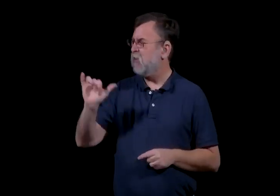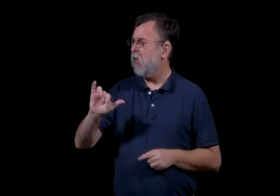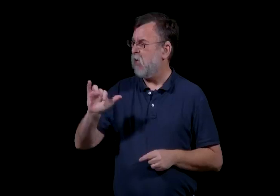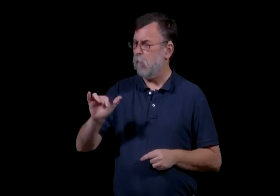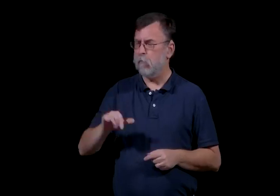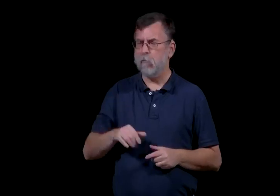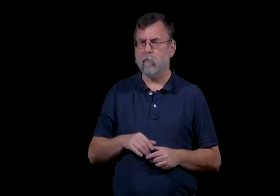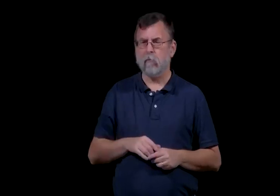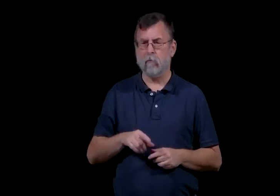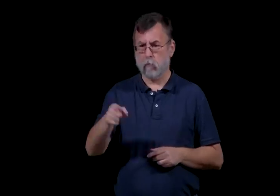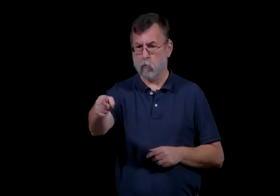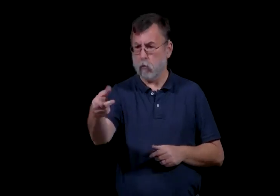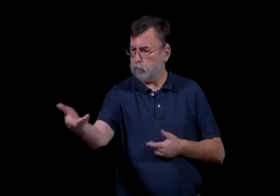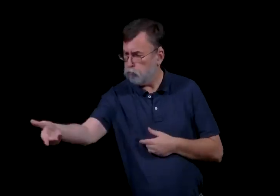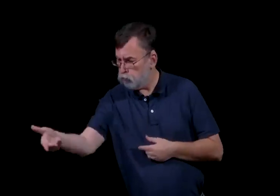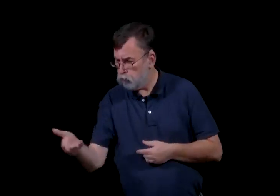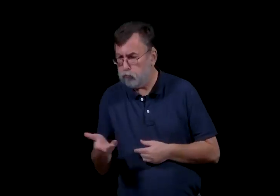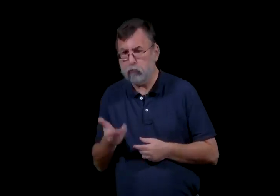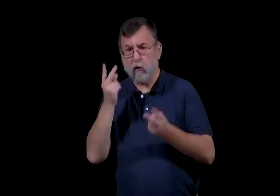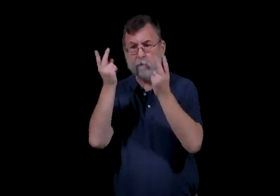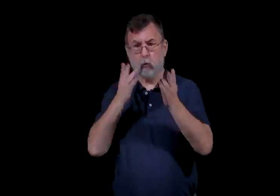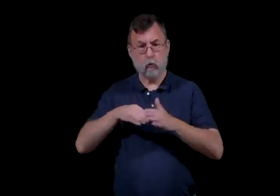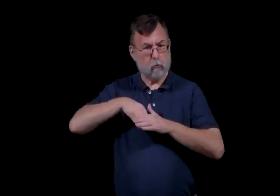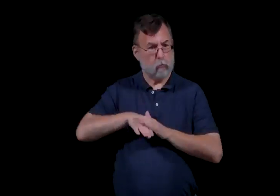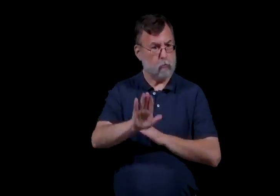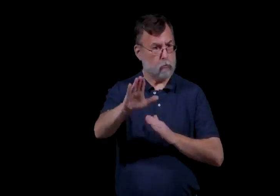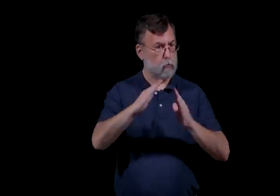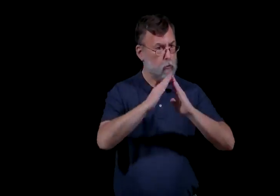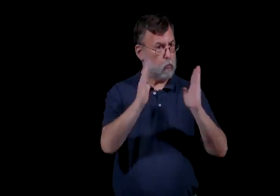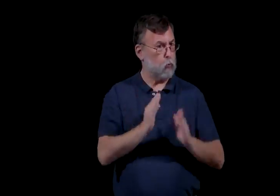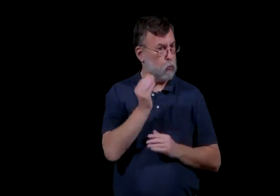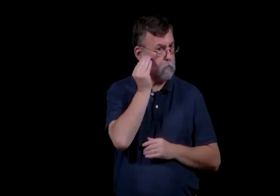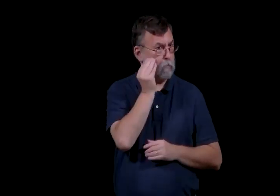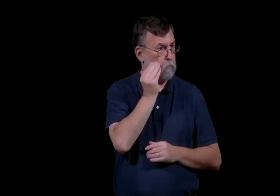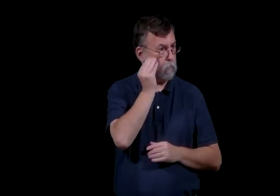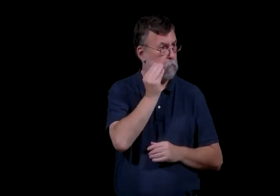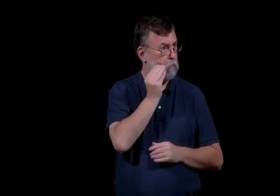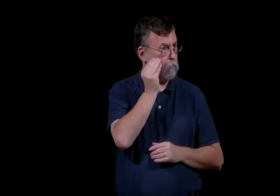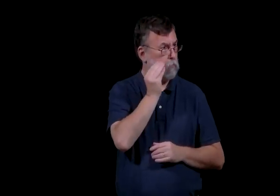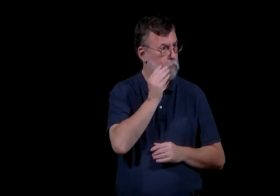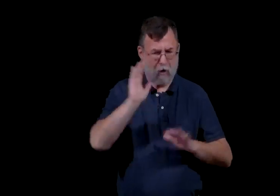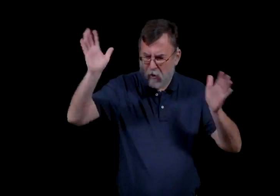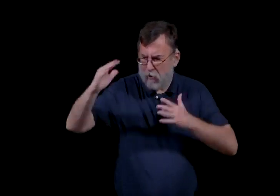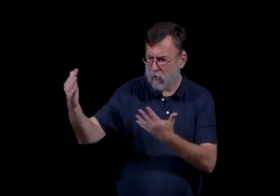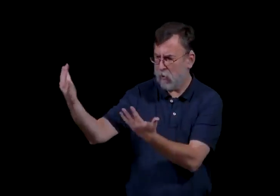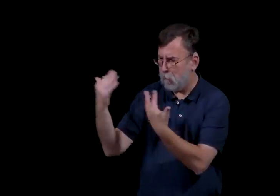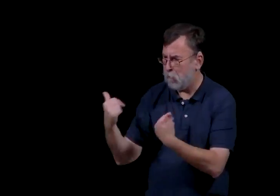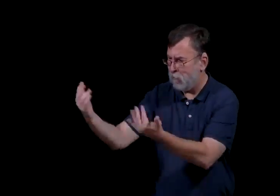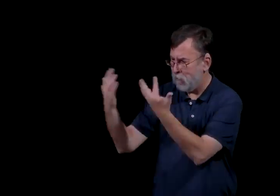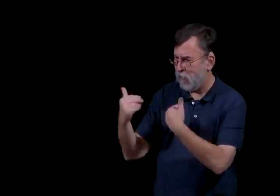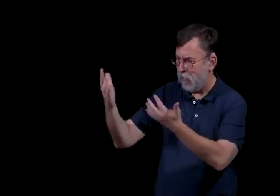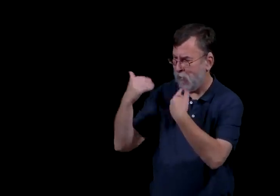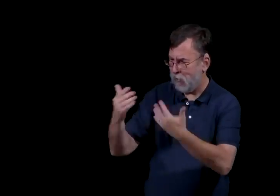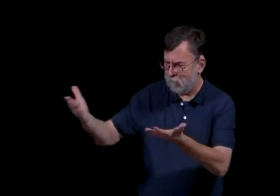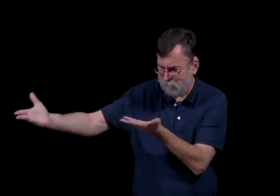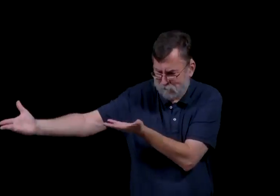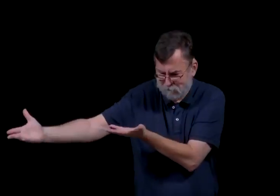And that's like being, like we're inviting visitors to come into our house, our home. We welcome them with